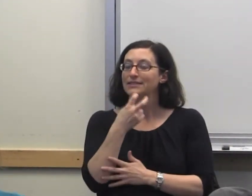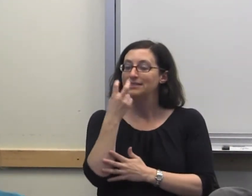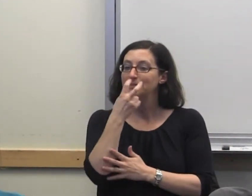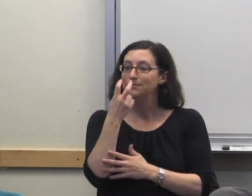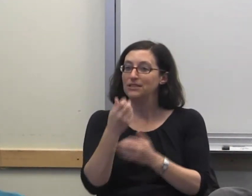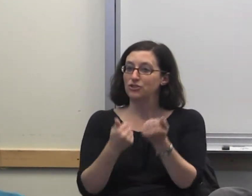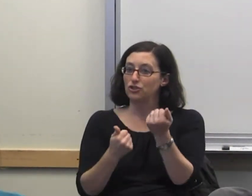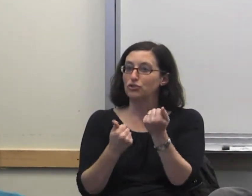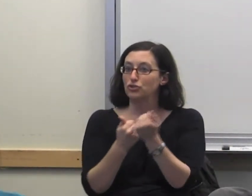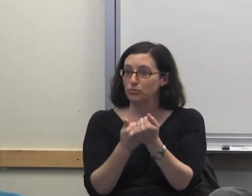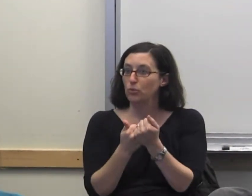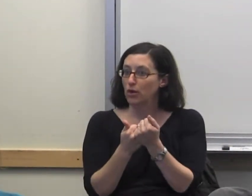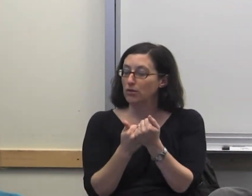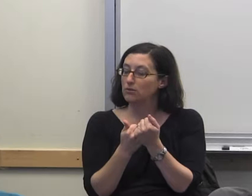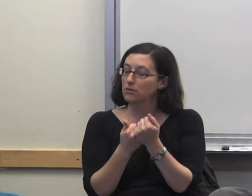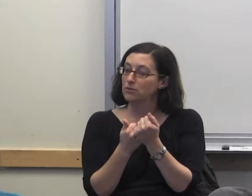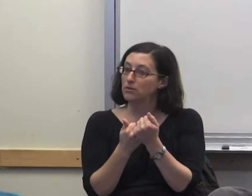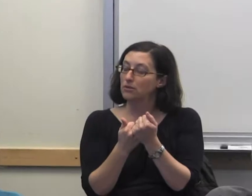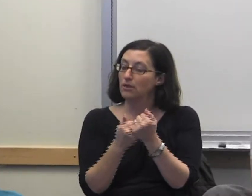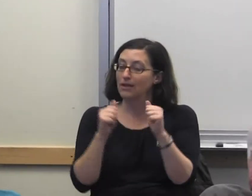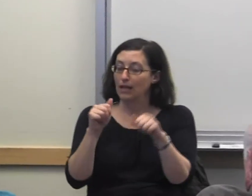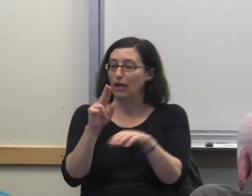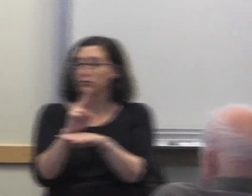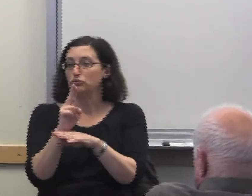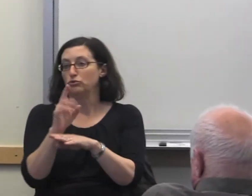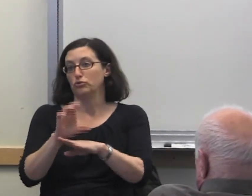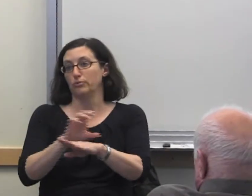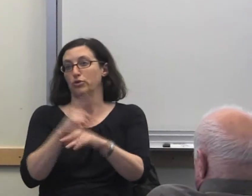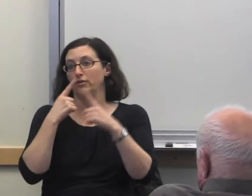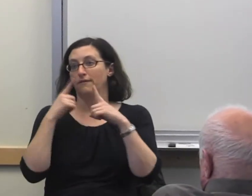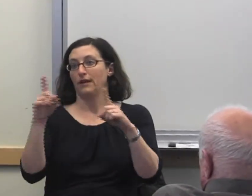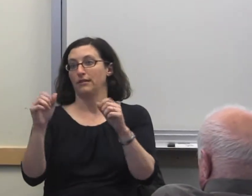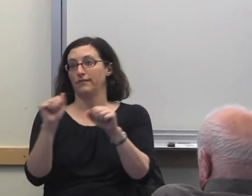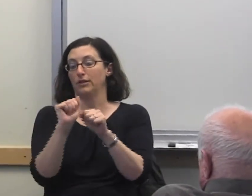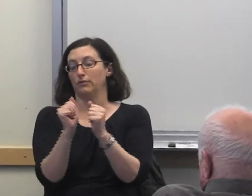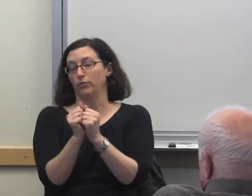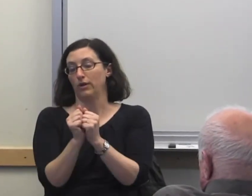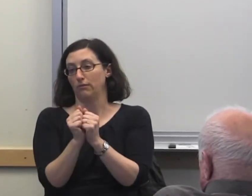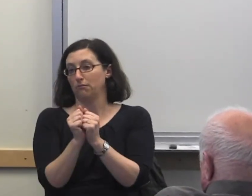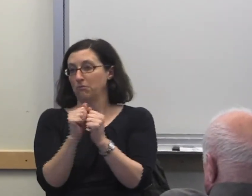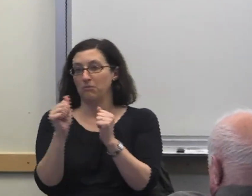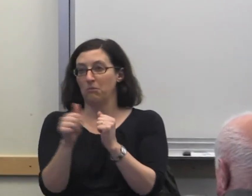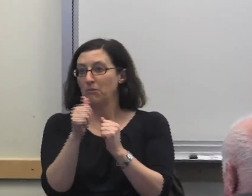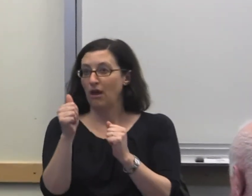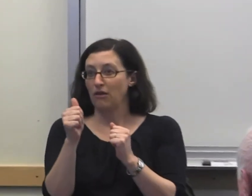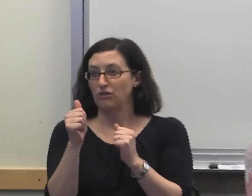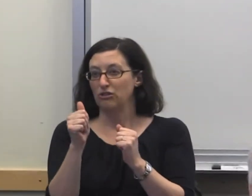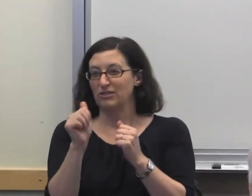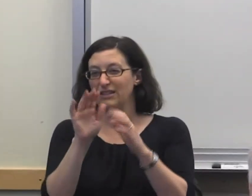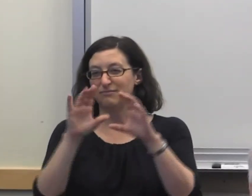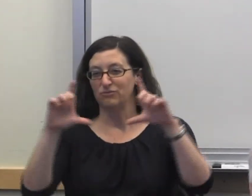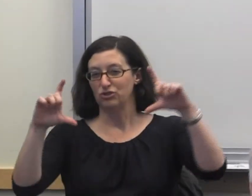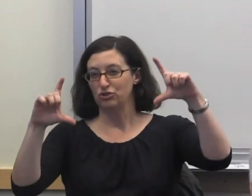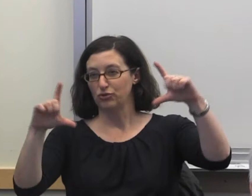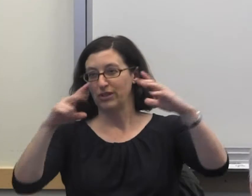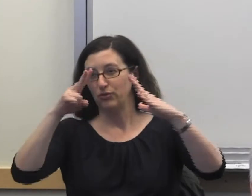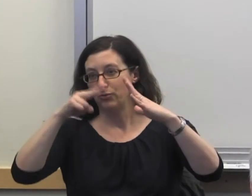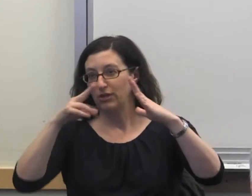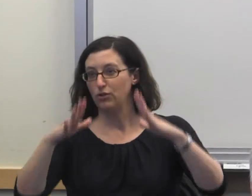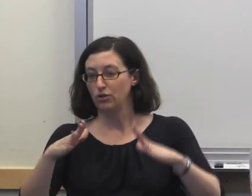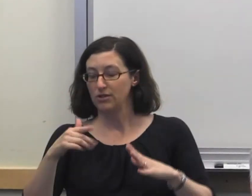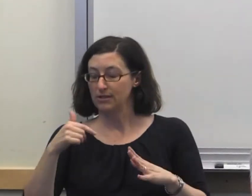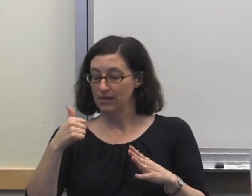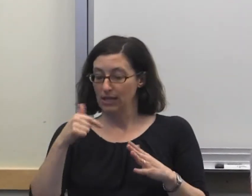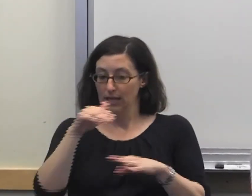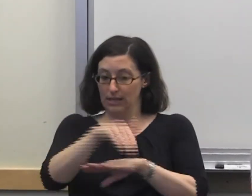to use their computer effectively. There are also a bunch of different screen readers out on the market. The one I'm going to be